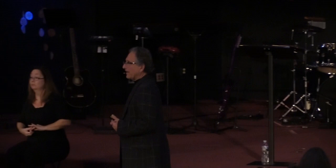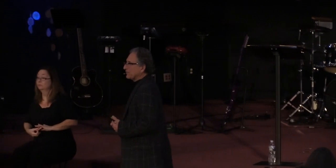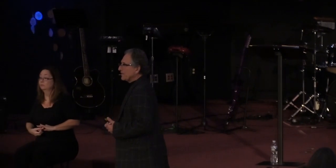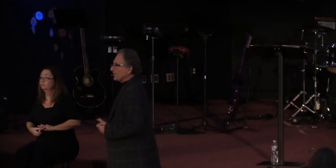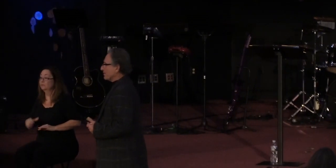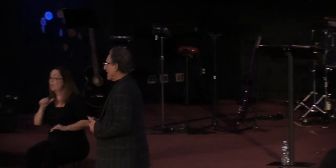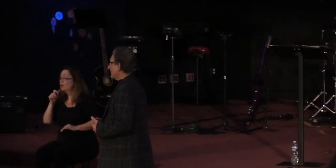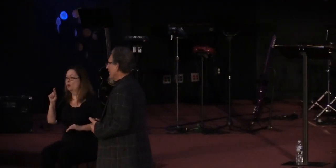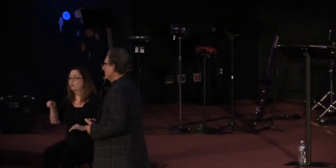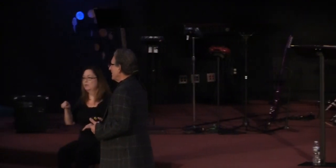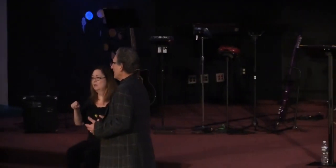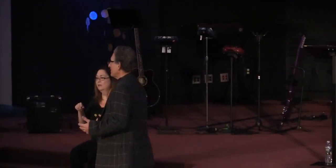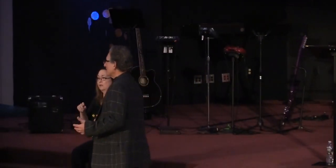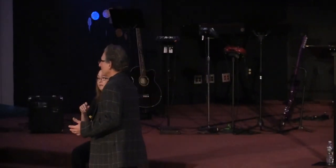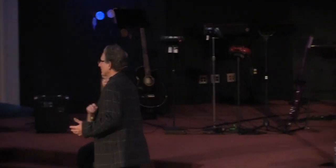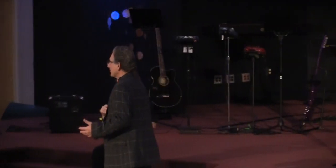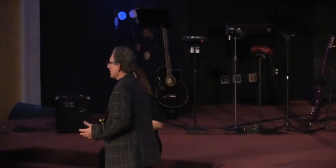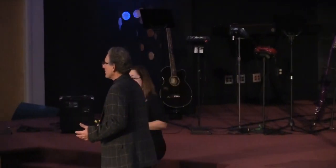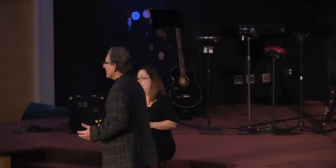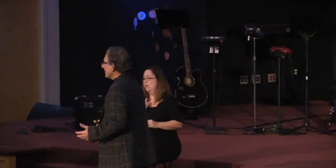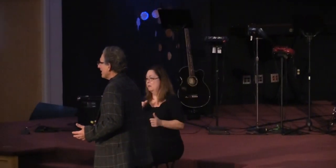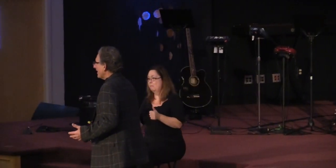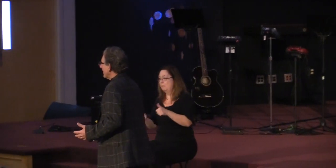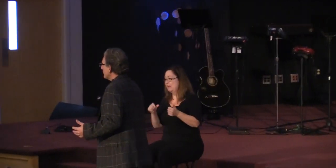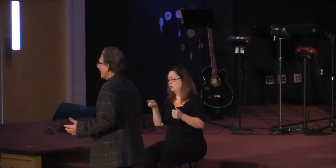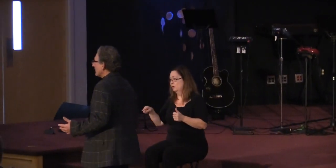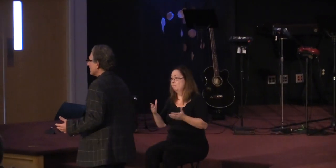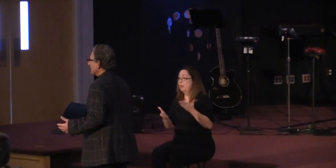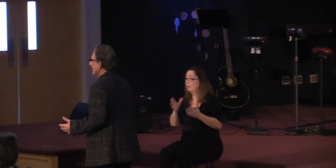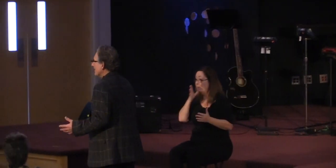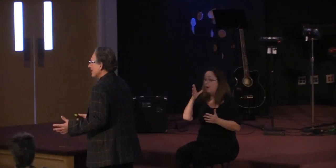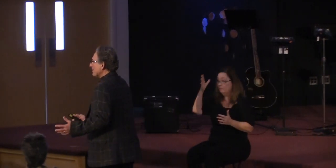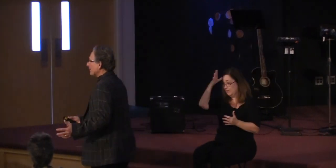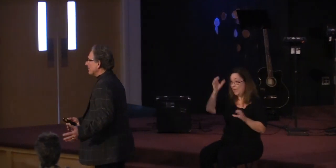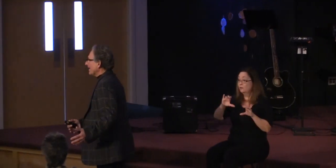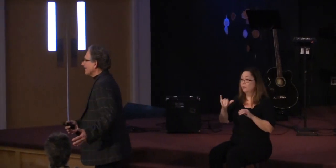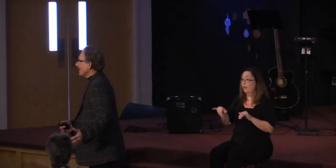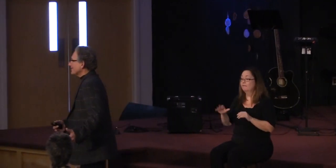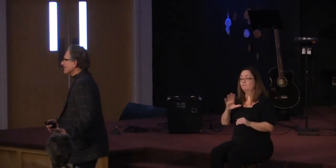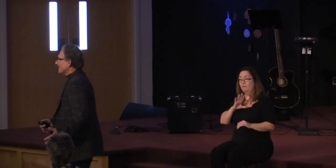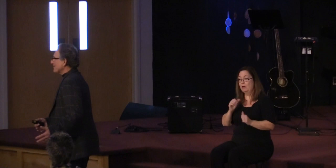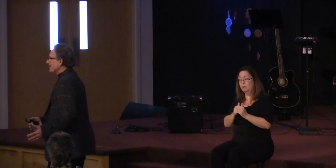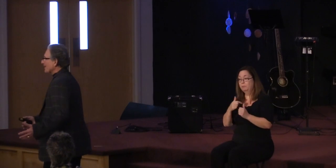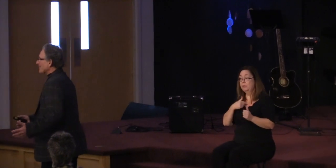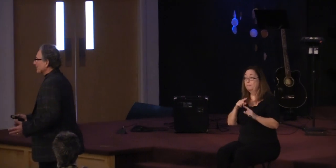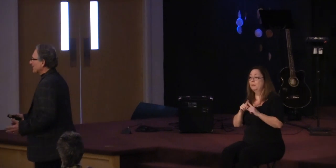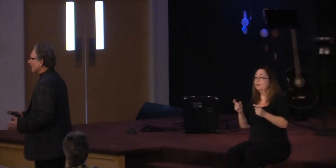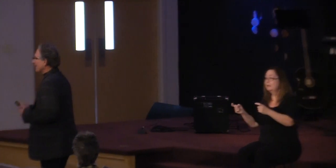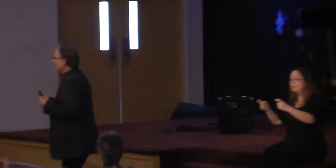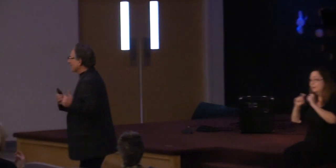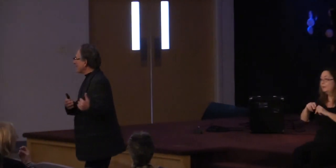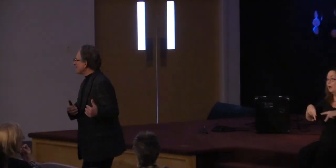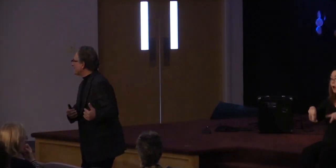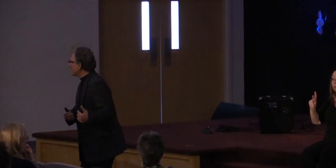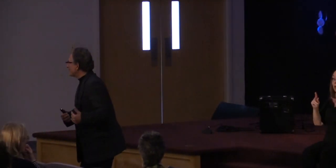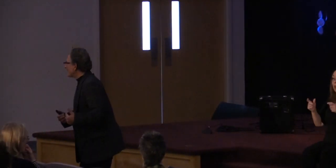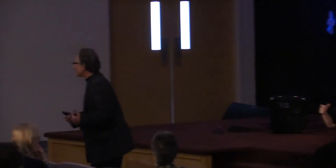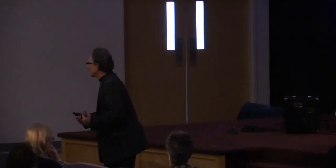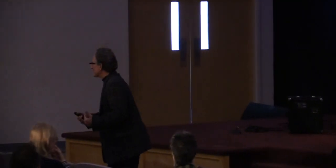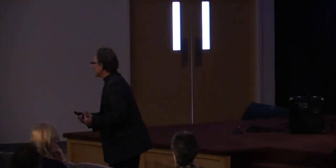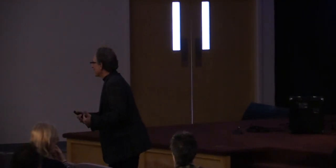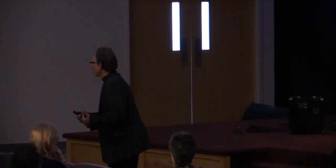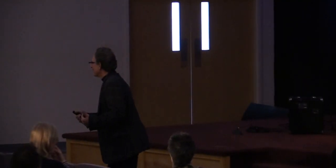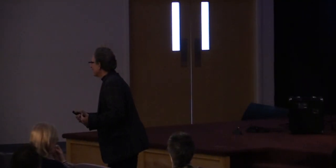Now, I don't have to be the one to baptize her. That could be something for her mom and dad. That's fine with me. But man, just give me the opportunity. Let me be